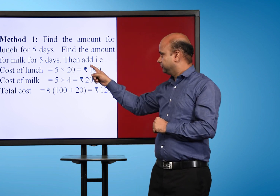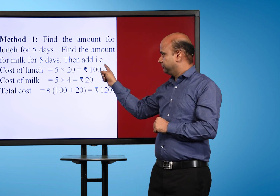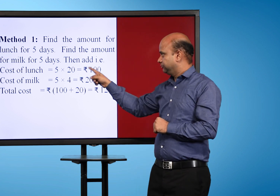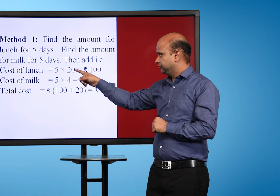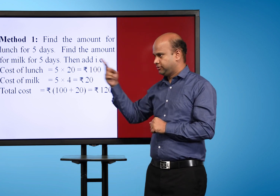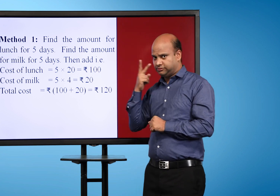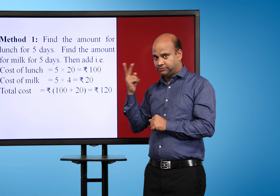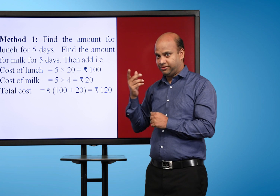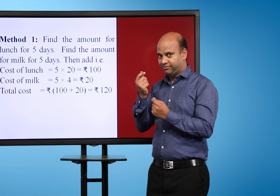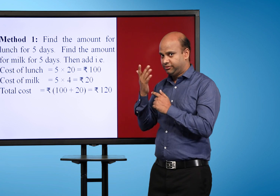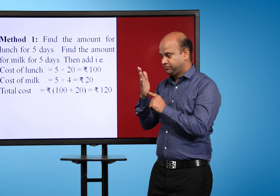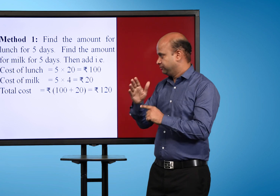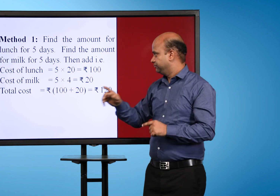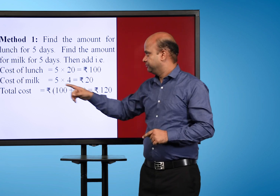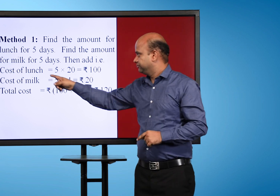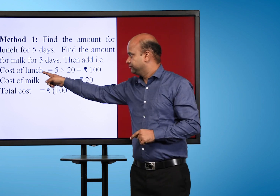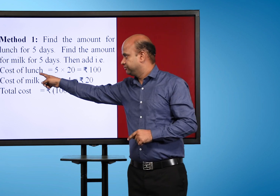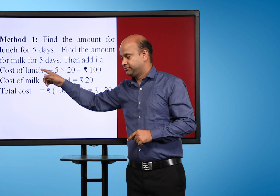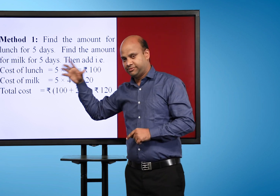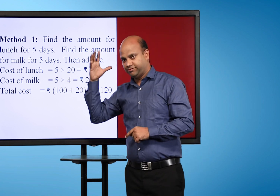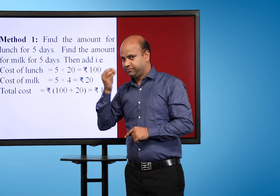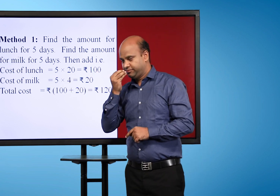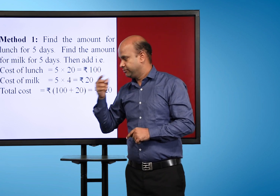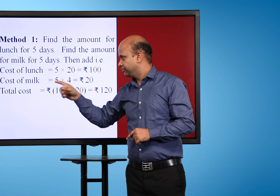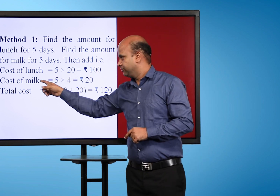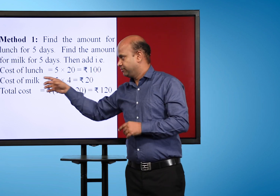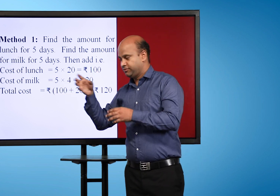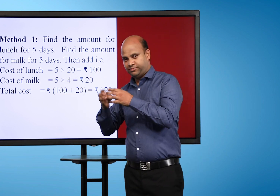Then add, that is, cost of lunch is equal to